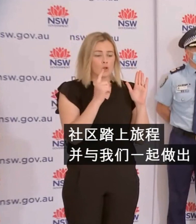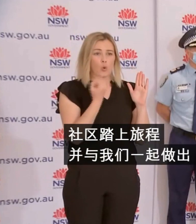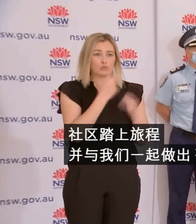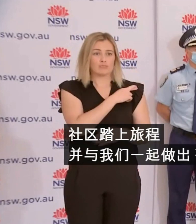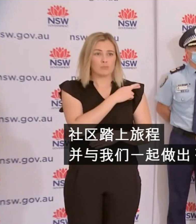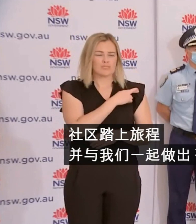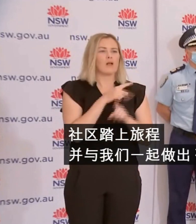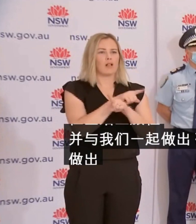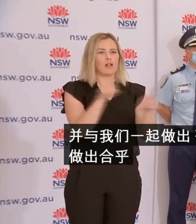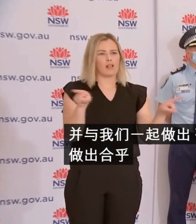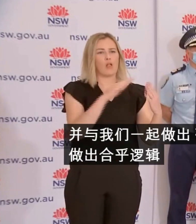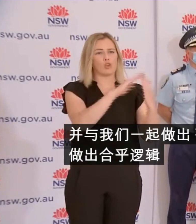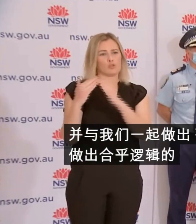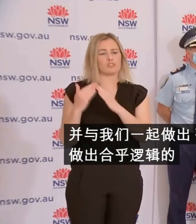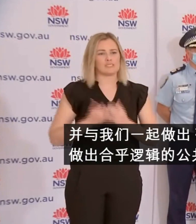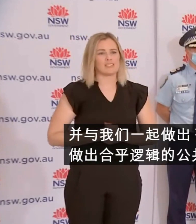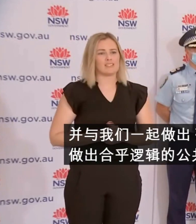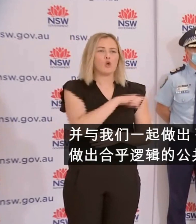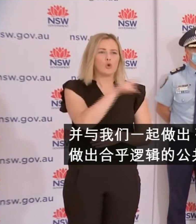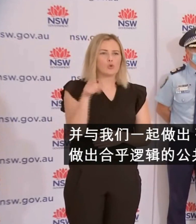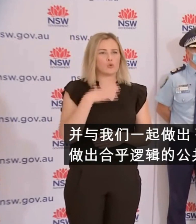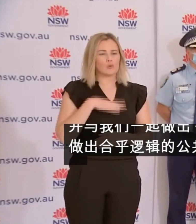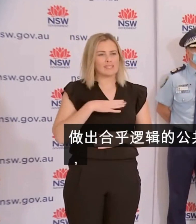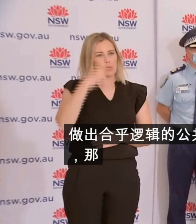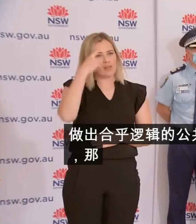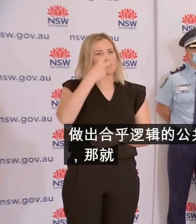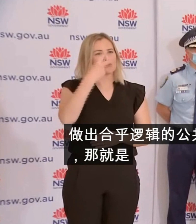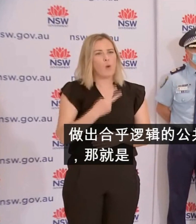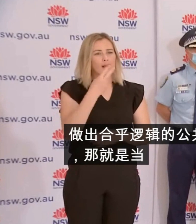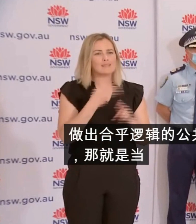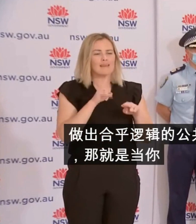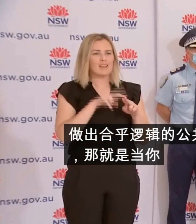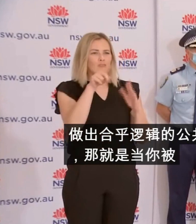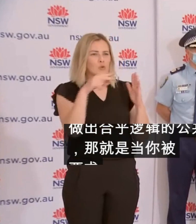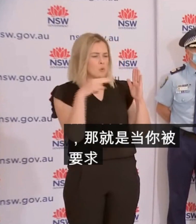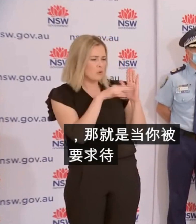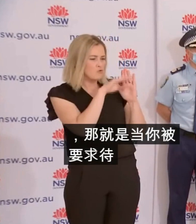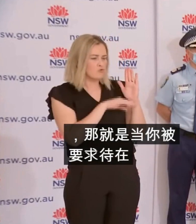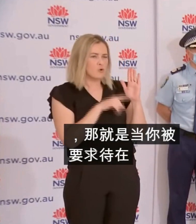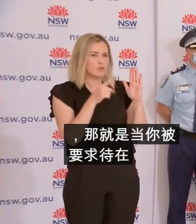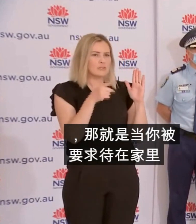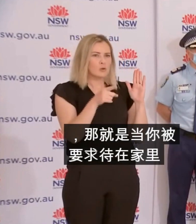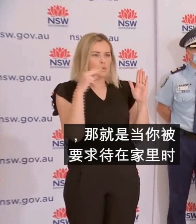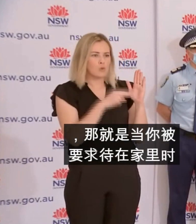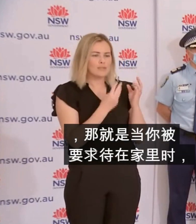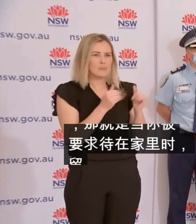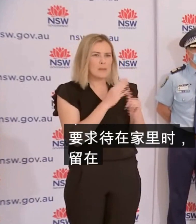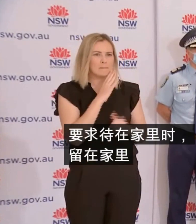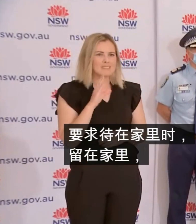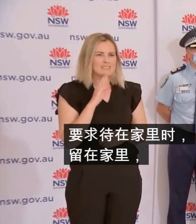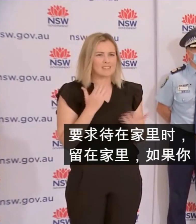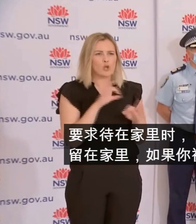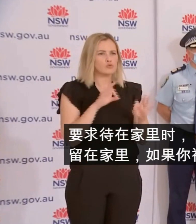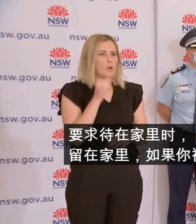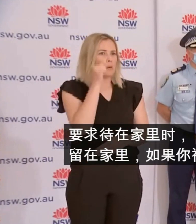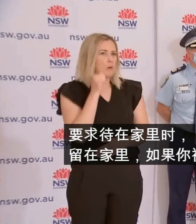with us to make sure that they do what is a logical public health response to a pandemic. And that is, when you're asked to stay at home, stay in your